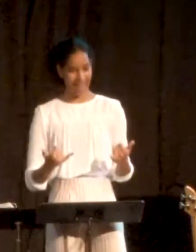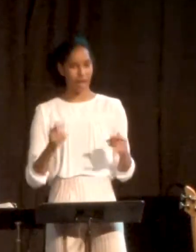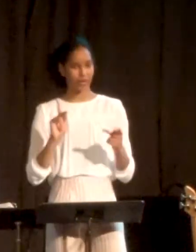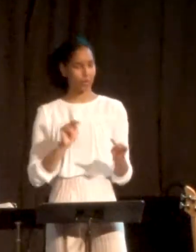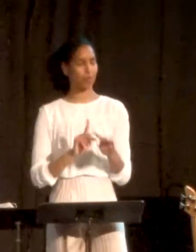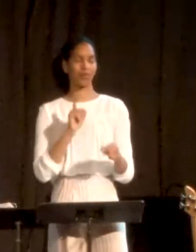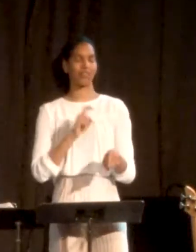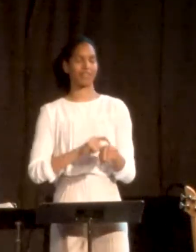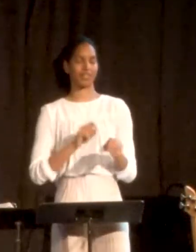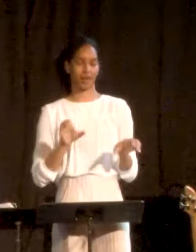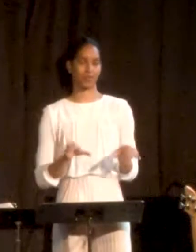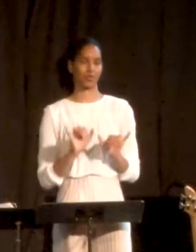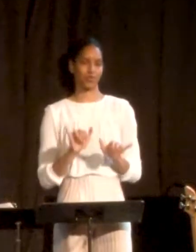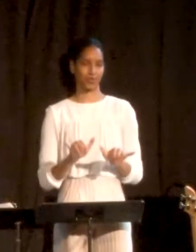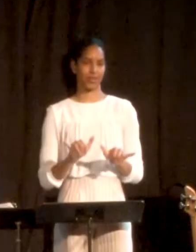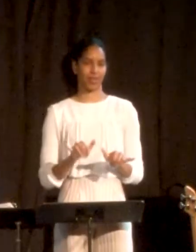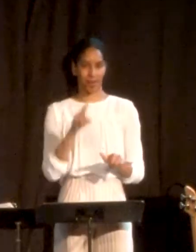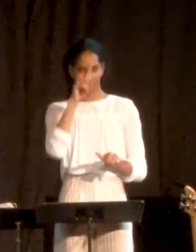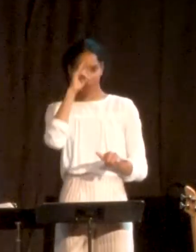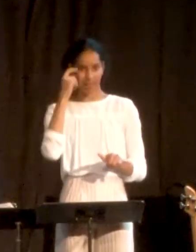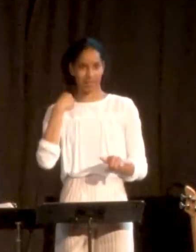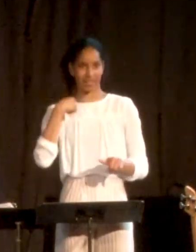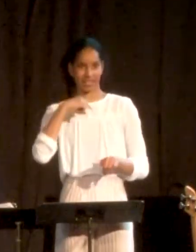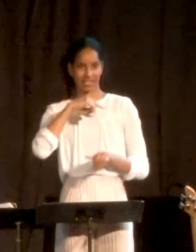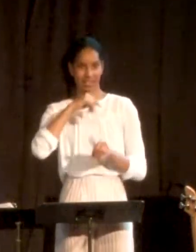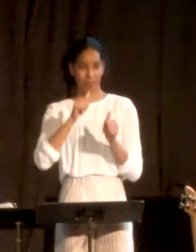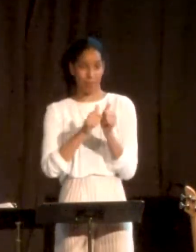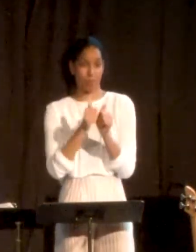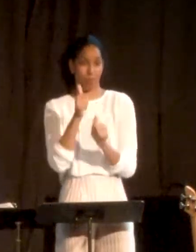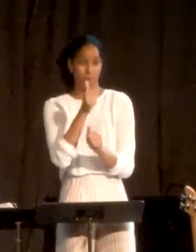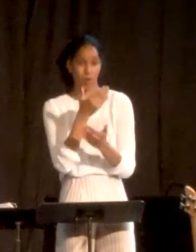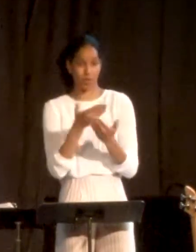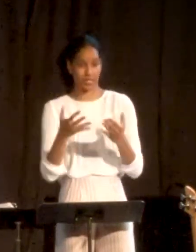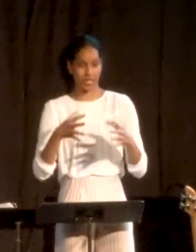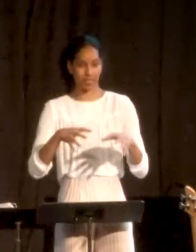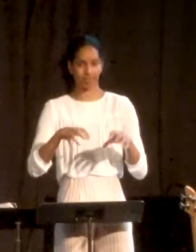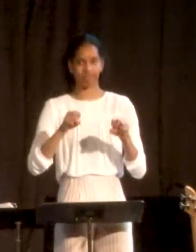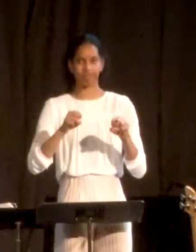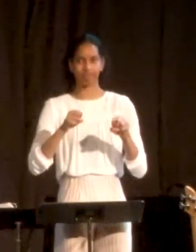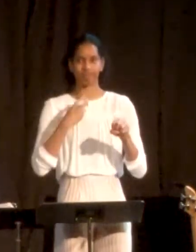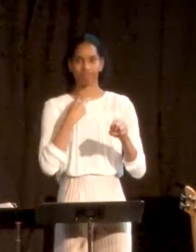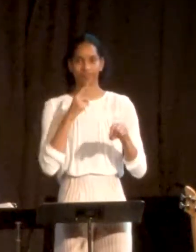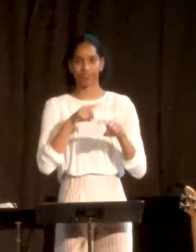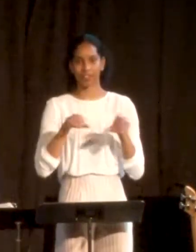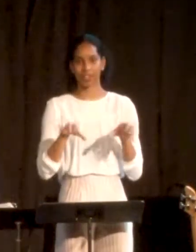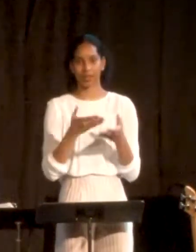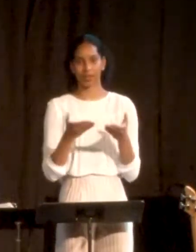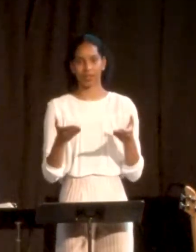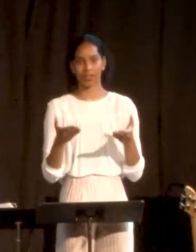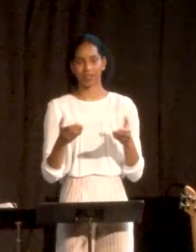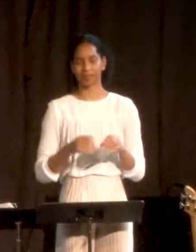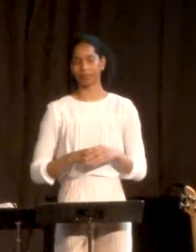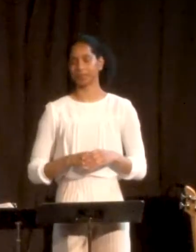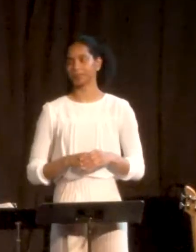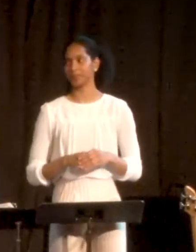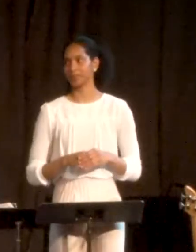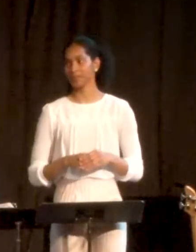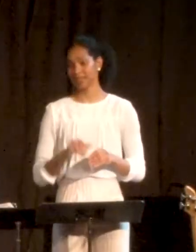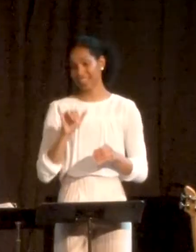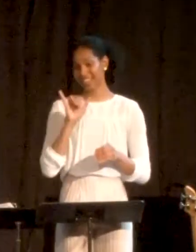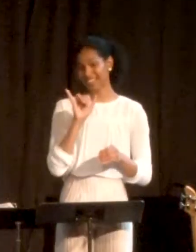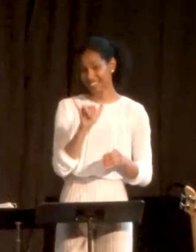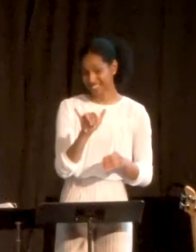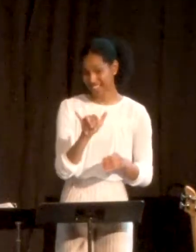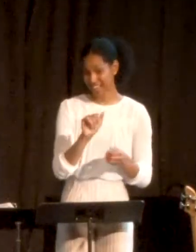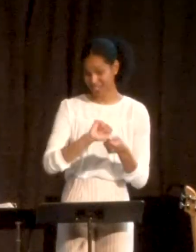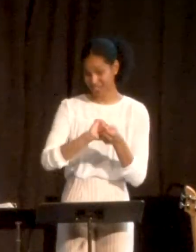I cannot stress how important this is for the long-term life of this